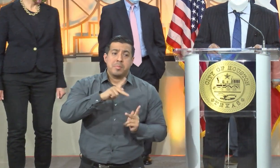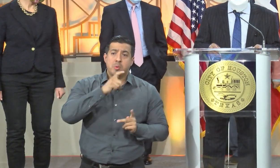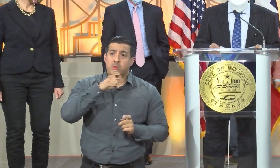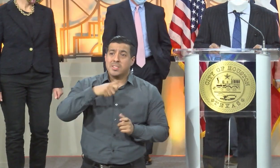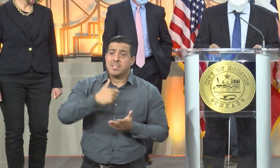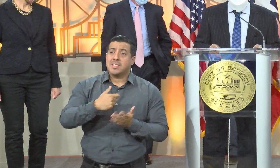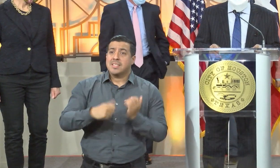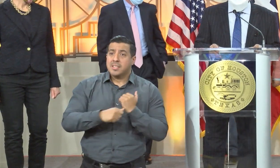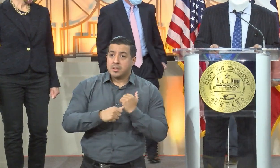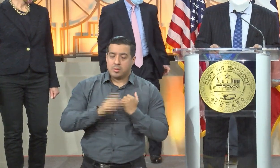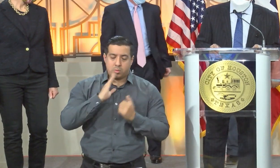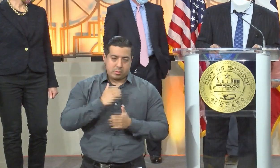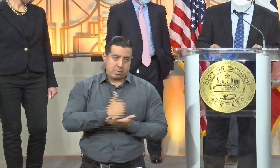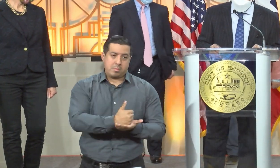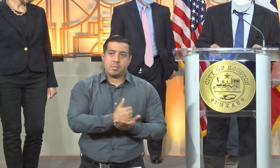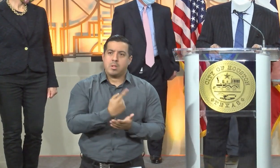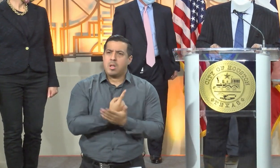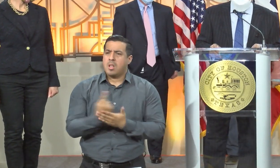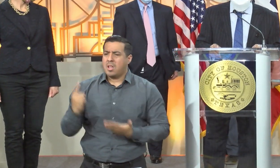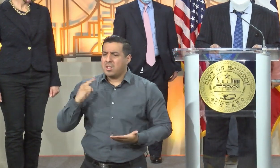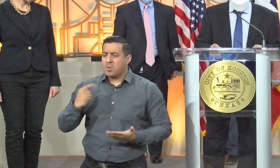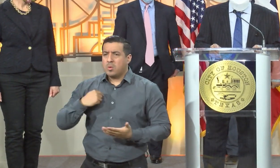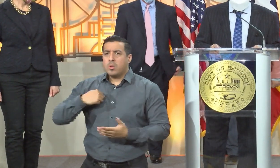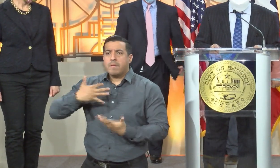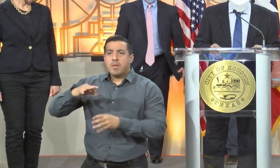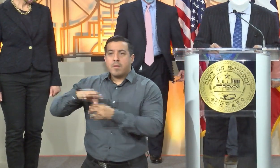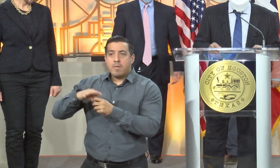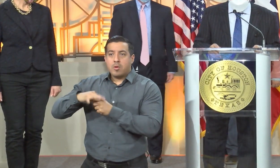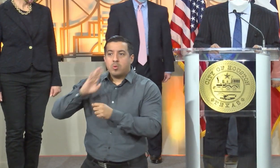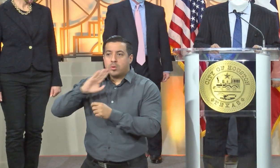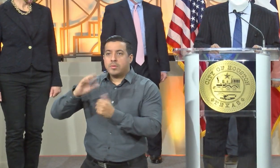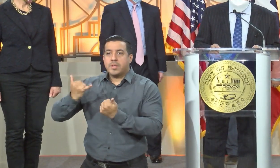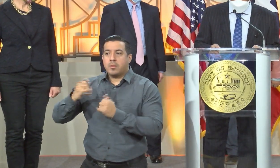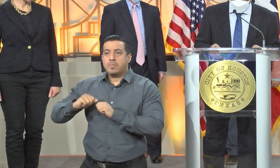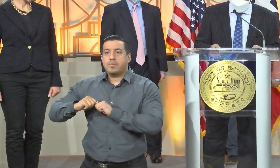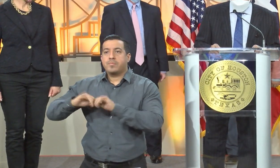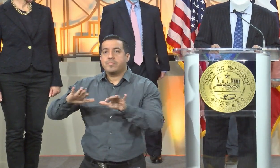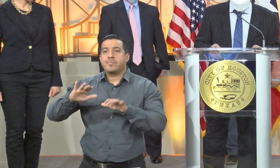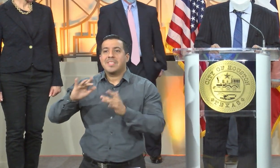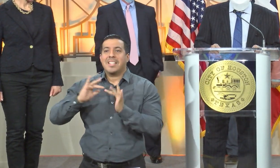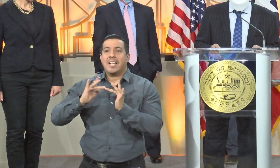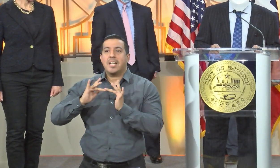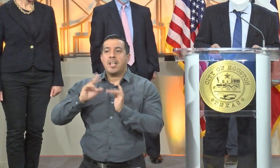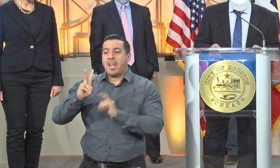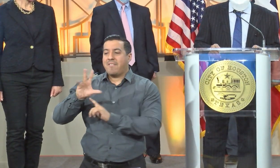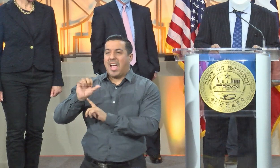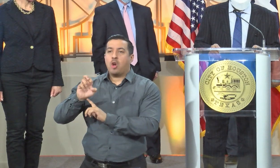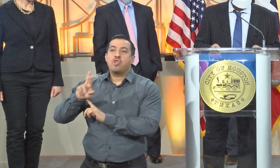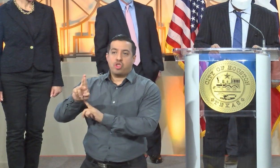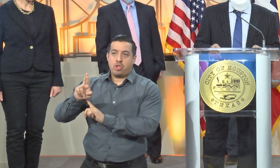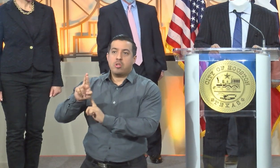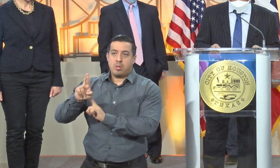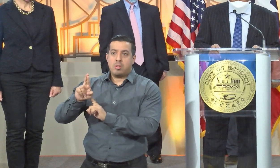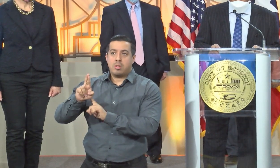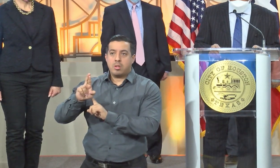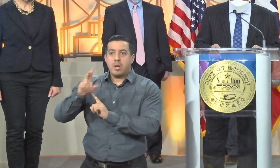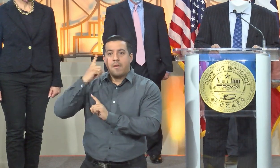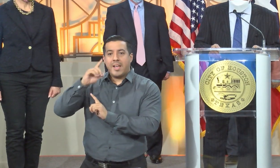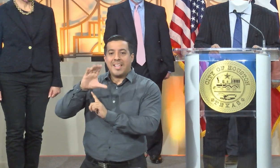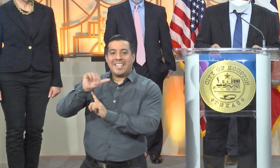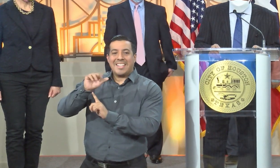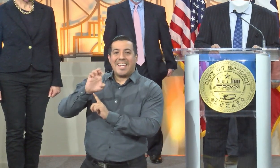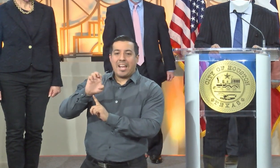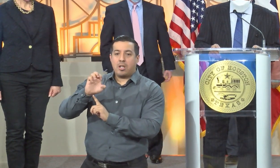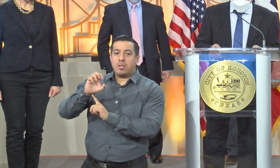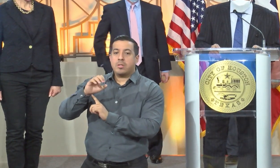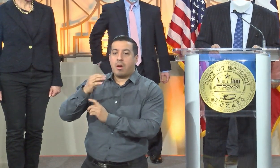assistance. Last week, City Council voted to launch an Internet Voucher Program by using CARES Act funding.